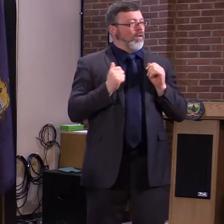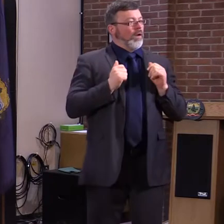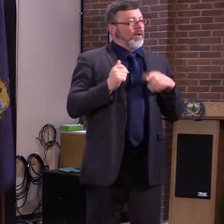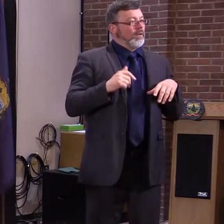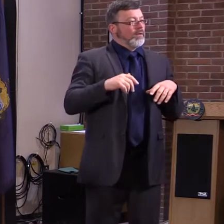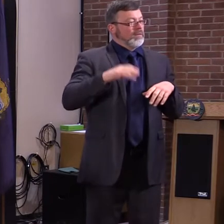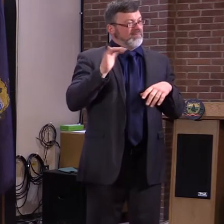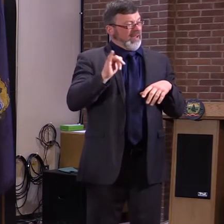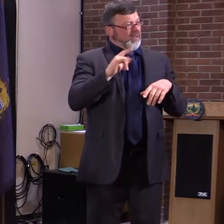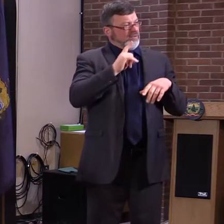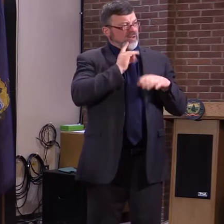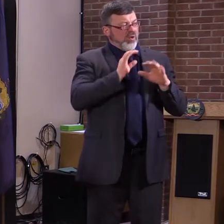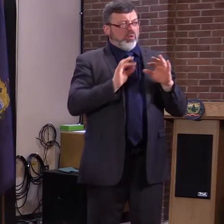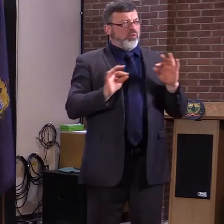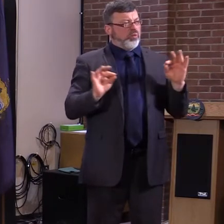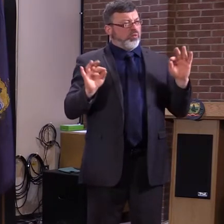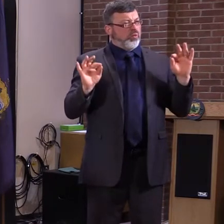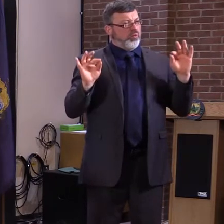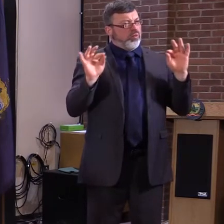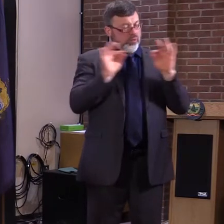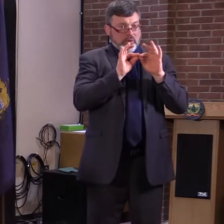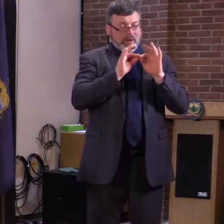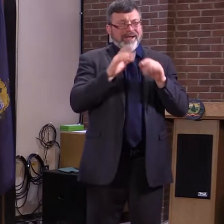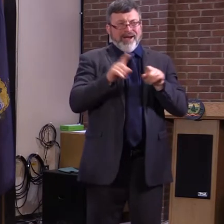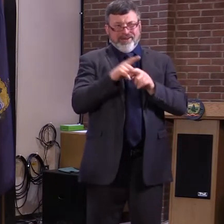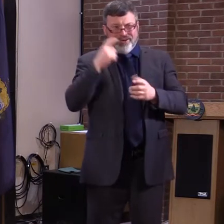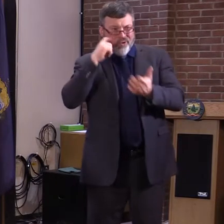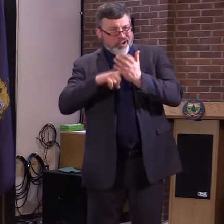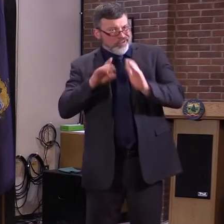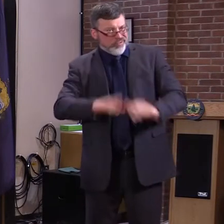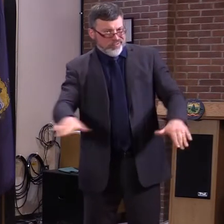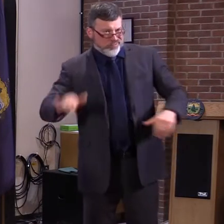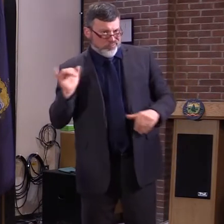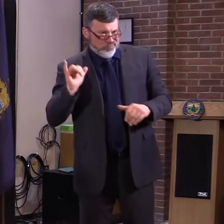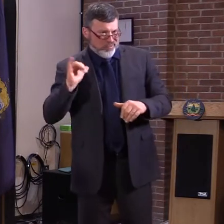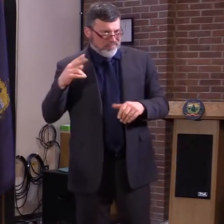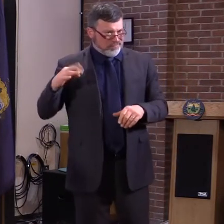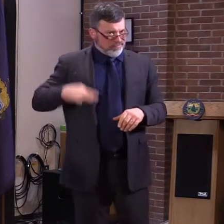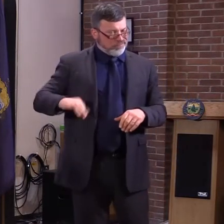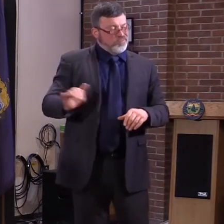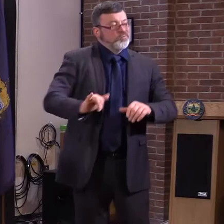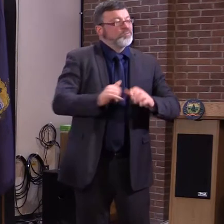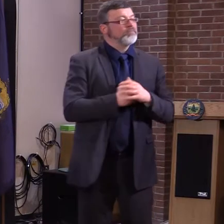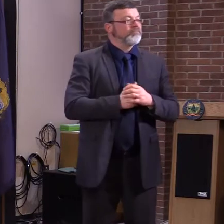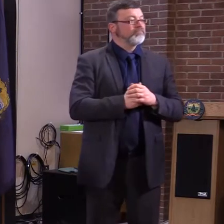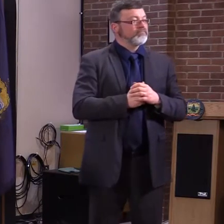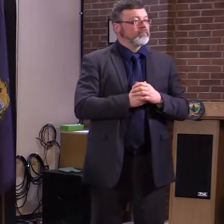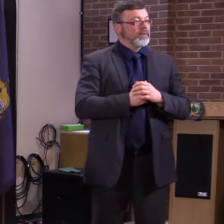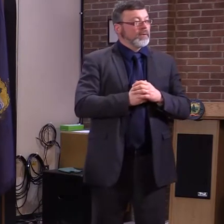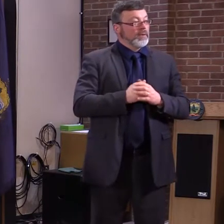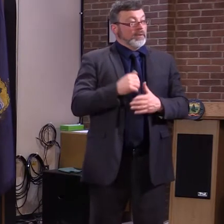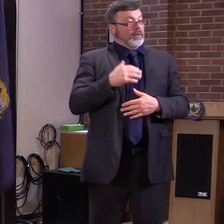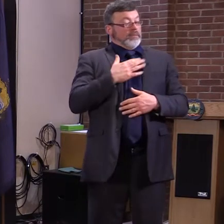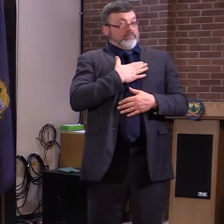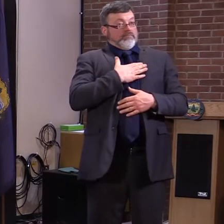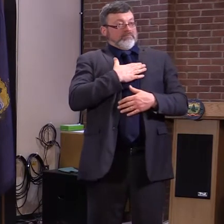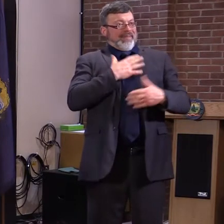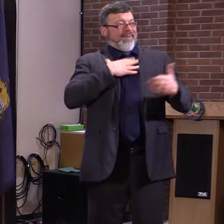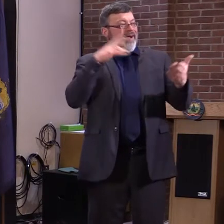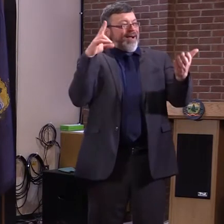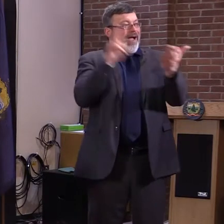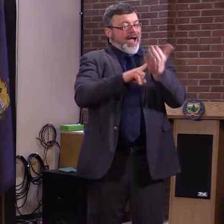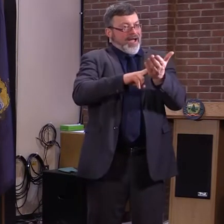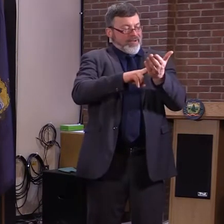particularly for our younger Vermonters. We are leveraging our staffing contract to bring psychiatric health care providers